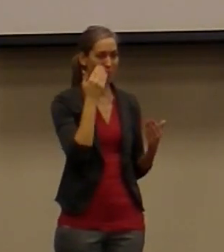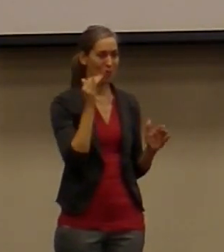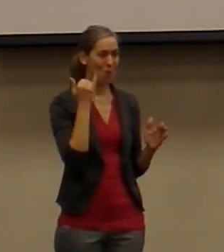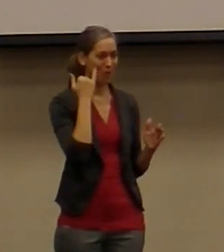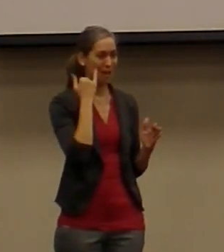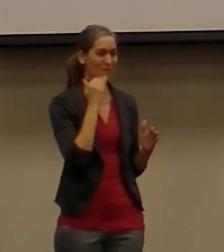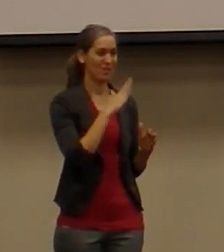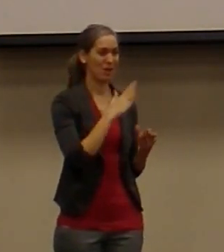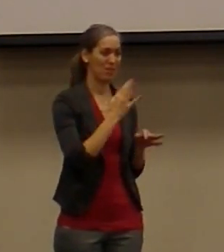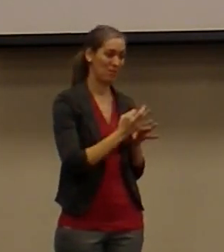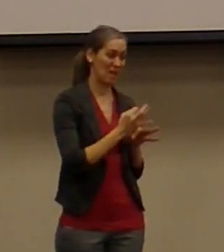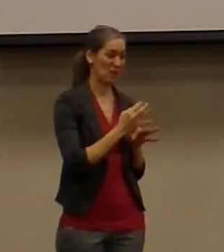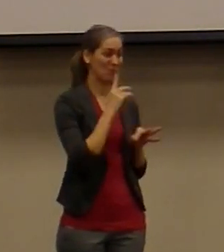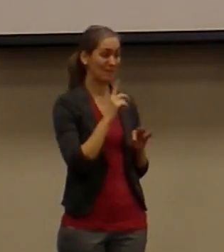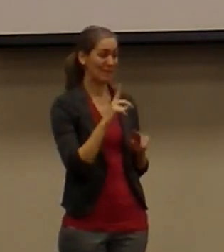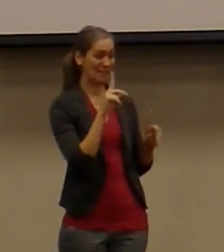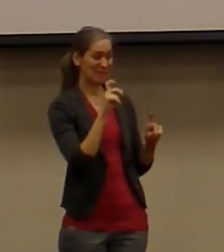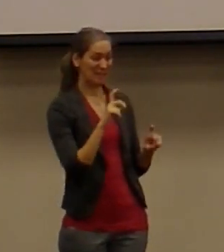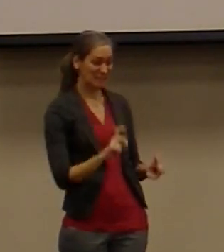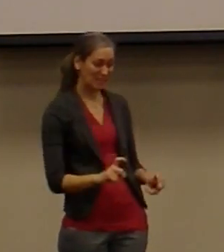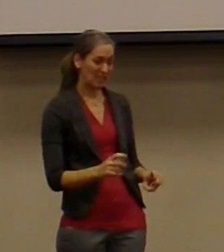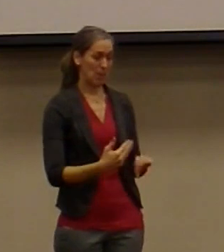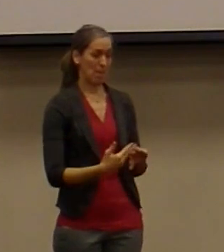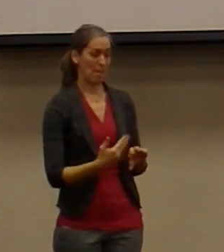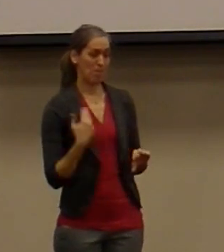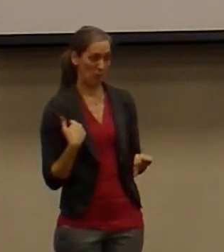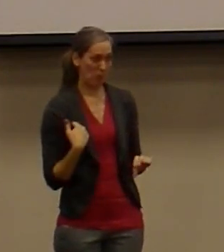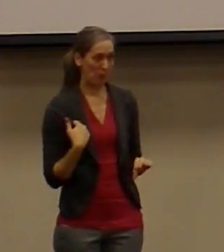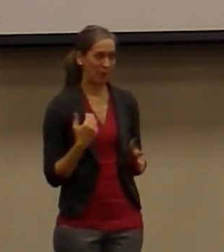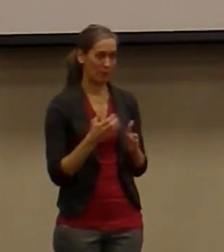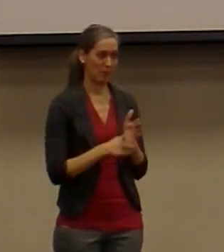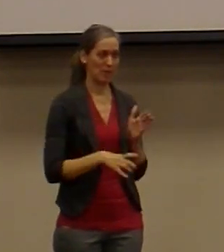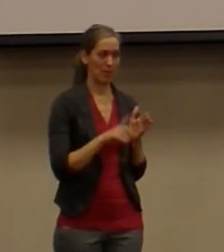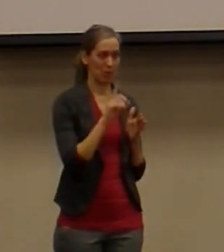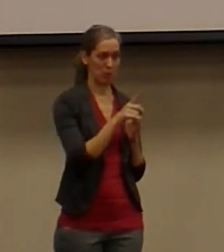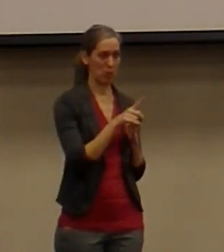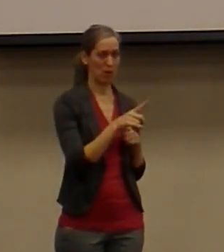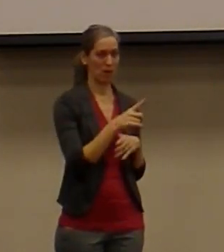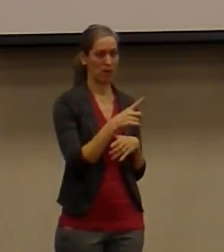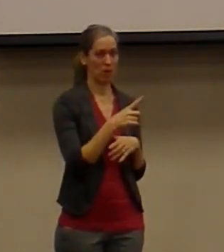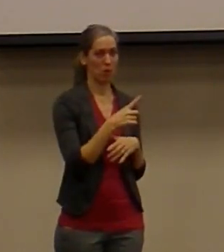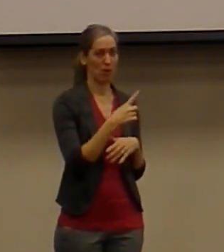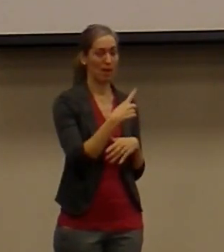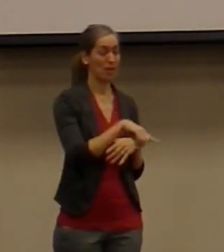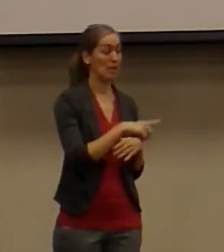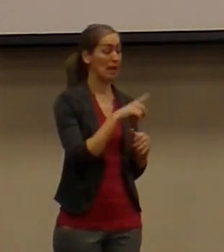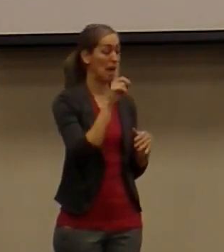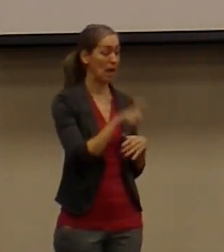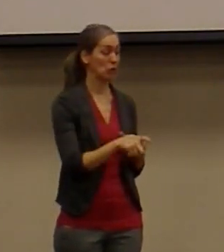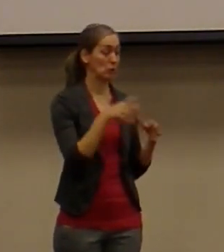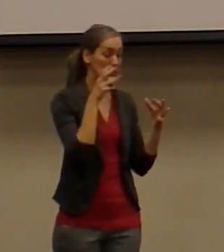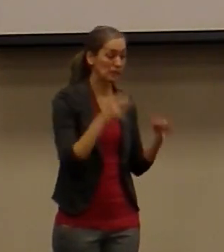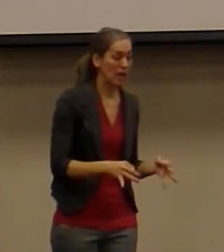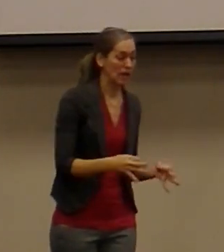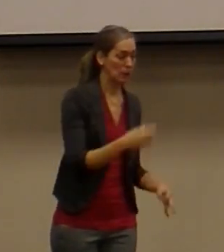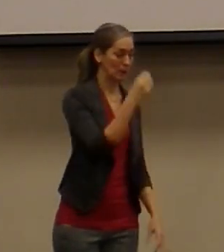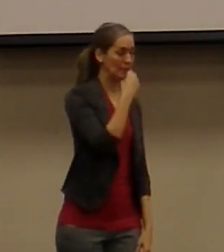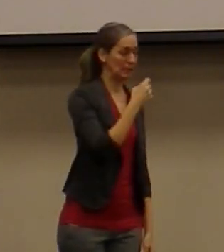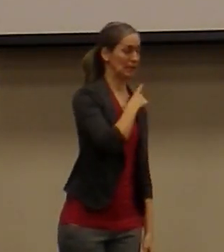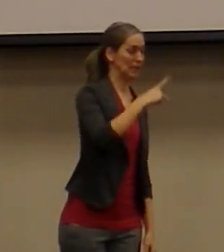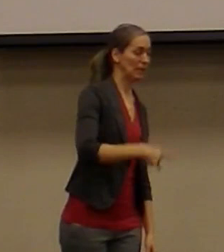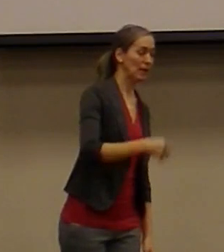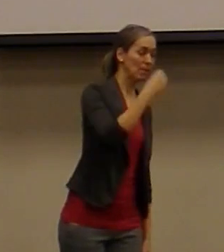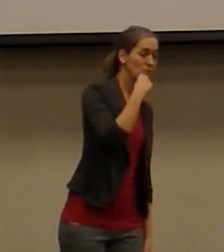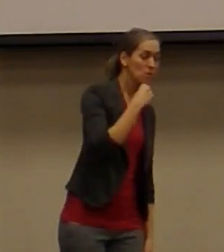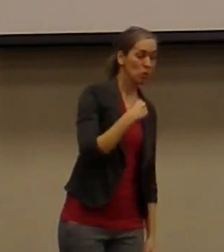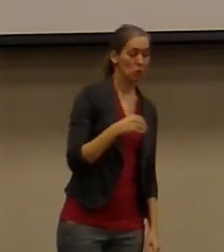got here and first had to, in chapter 1, choose whether they were going to eat the king's food or stick to the